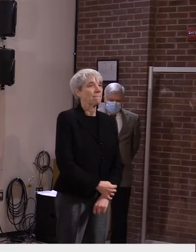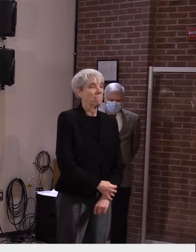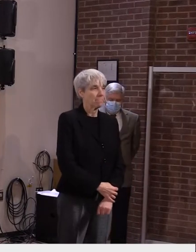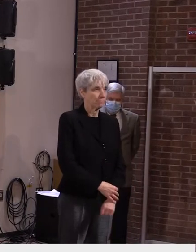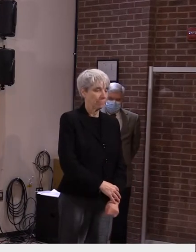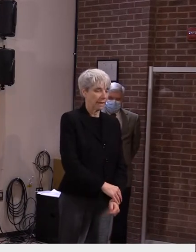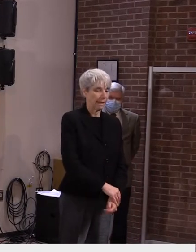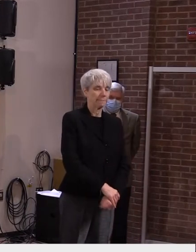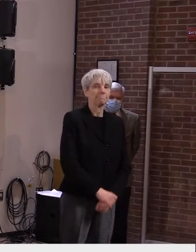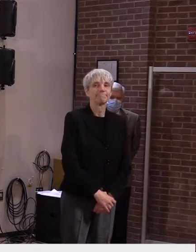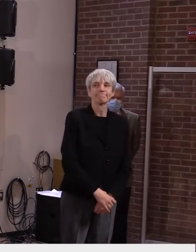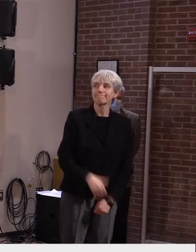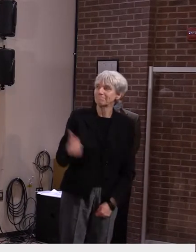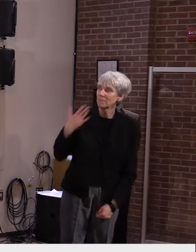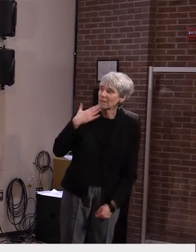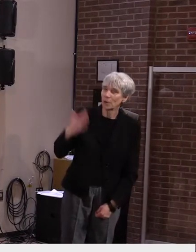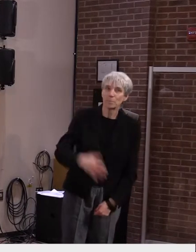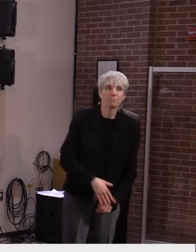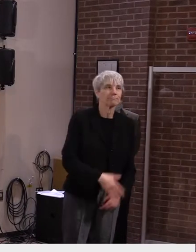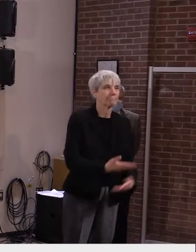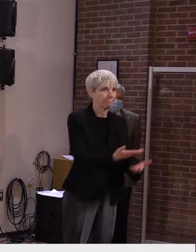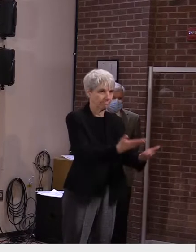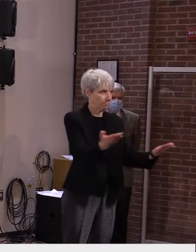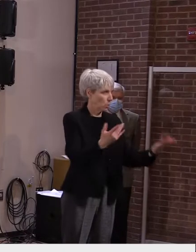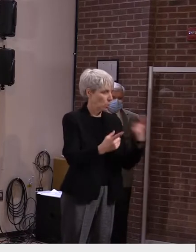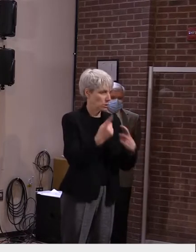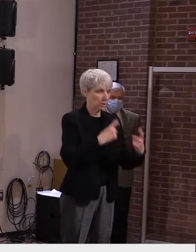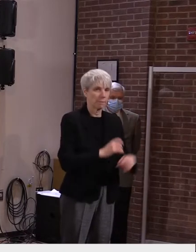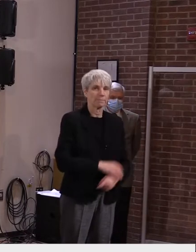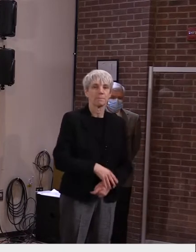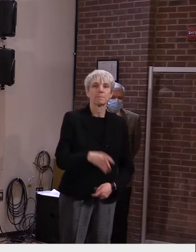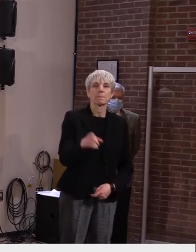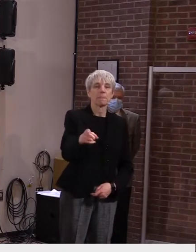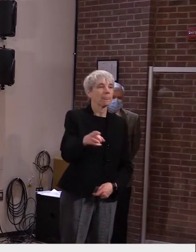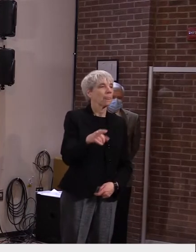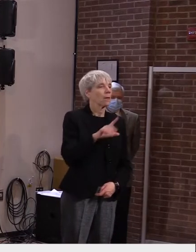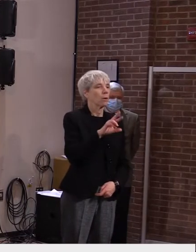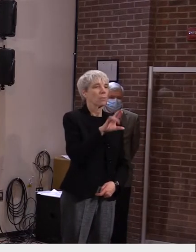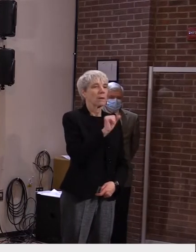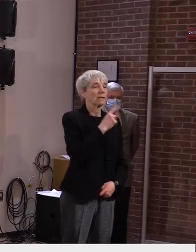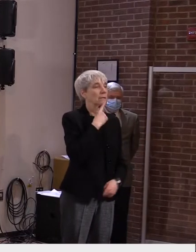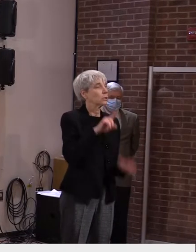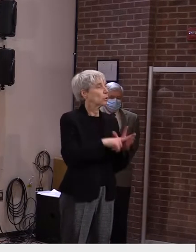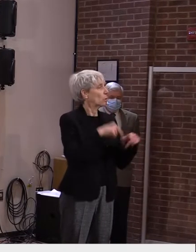Thank you, Dr. Levine. We'll now open it up to questions. We'll start in the room.